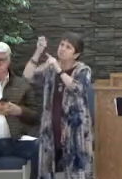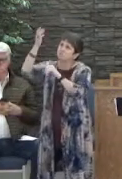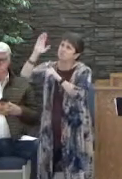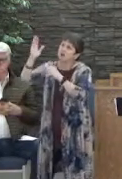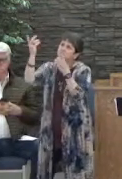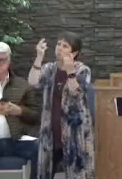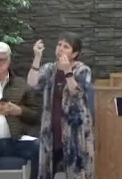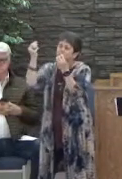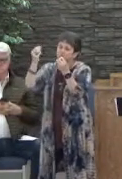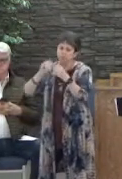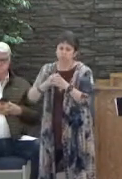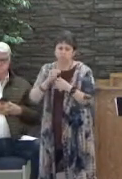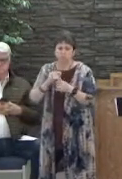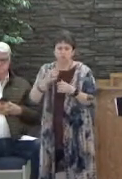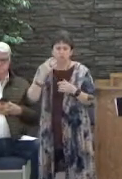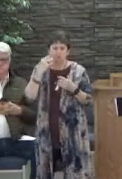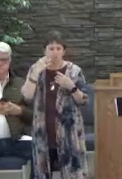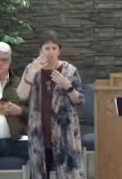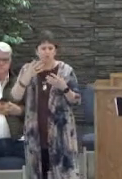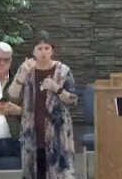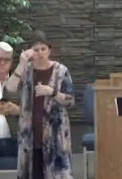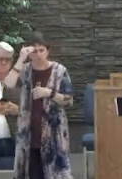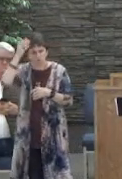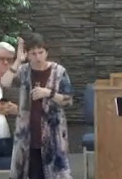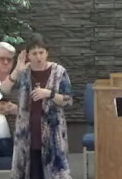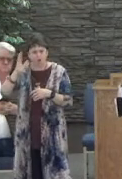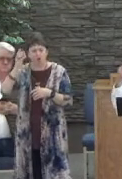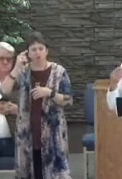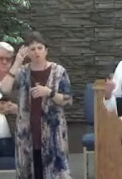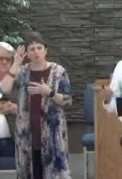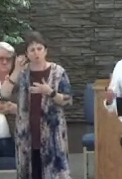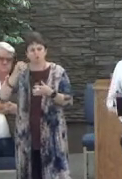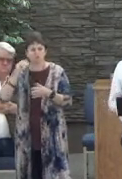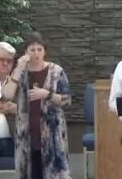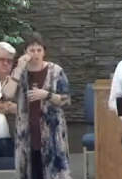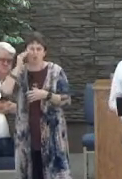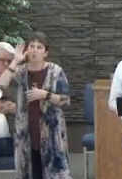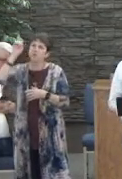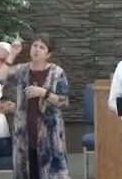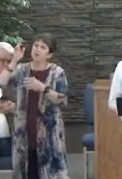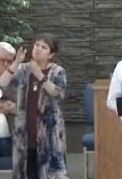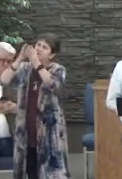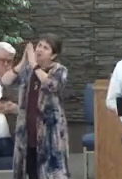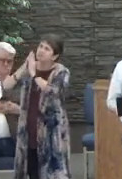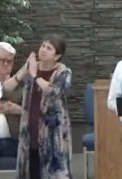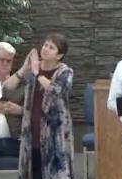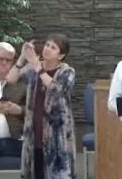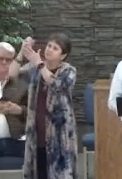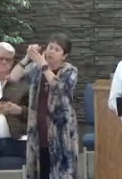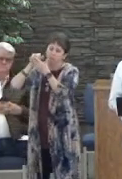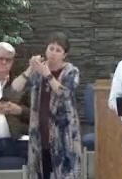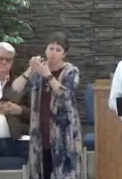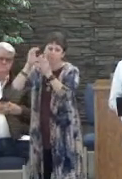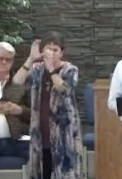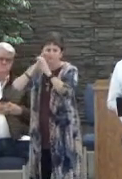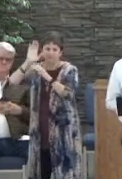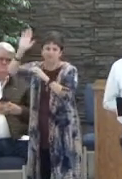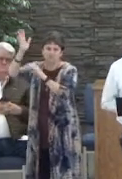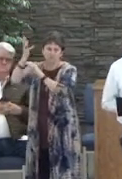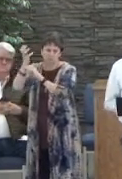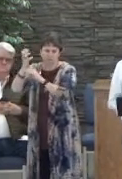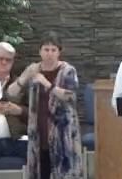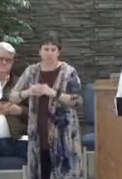be known, you might want to know God, you want to be familiar with inquiring of him and seeking his